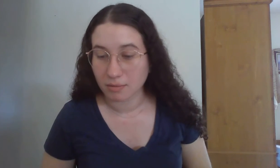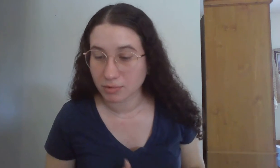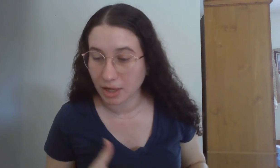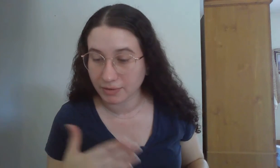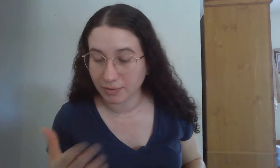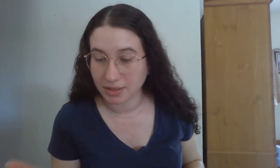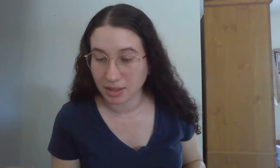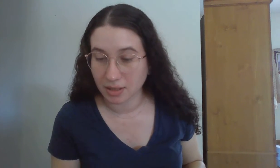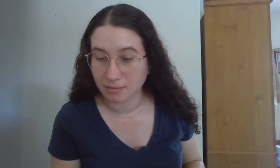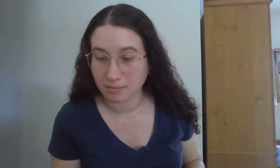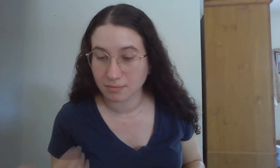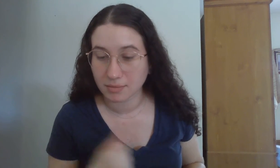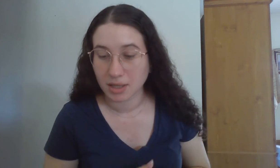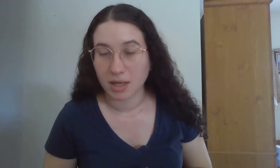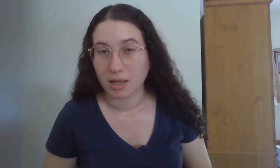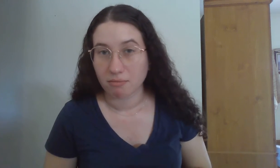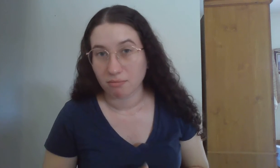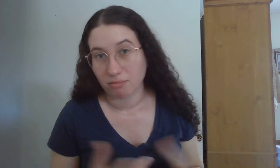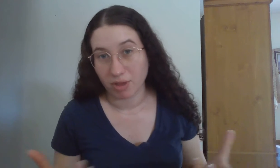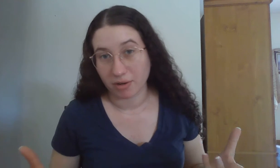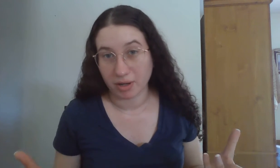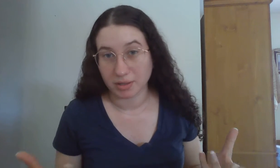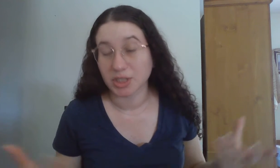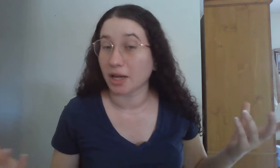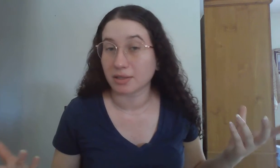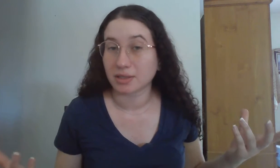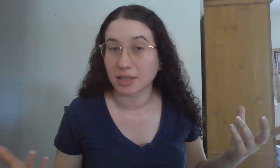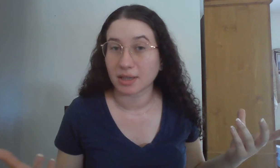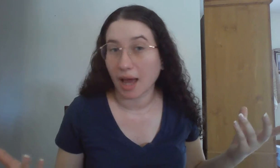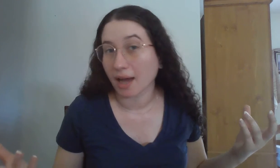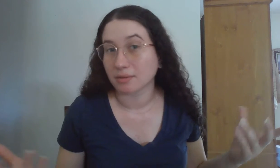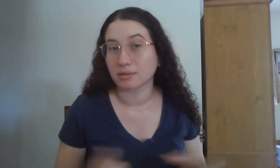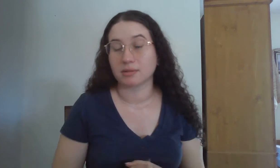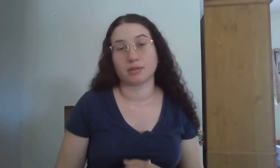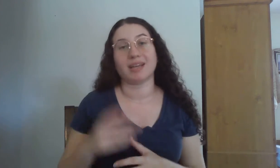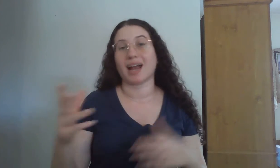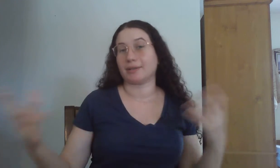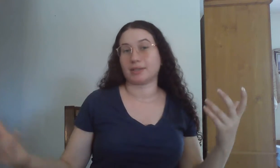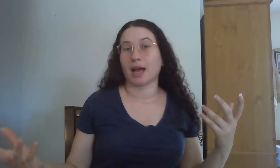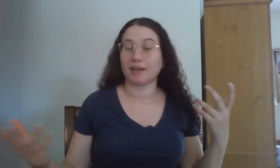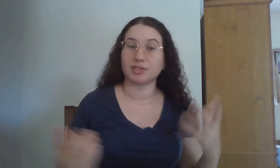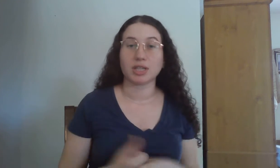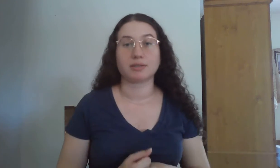You haven't read there are chairs in the house. So it house have chairs.